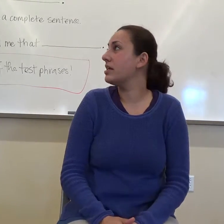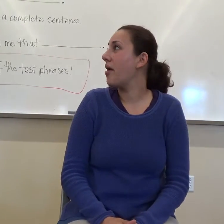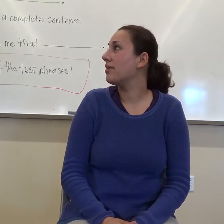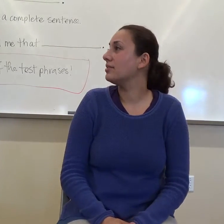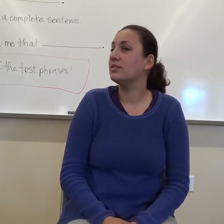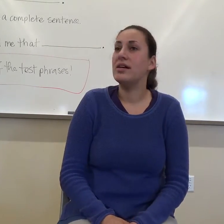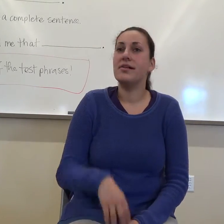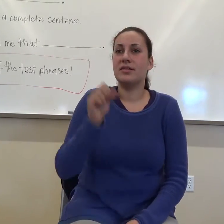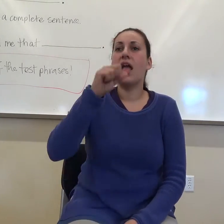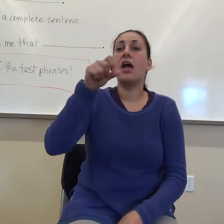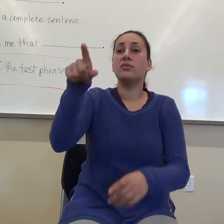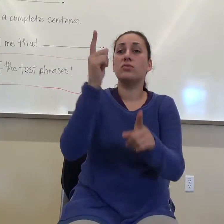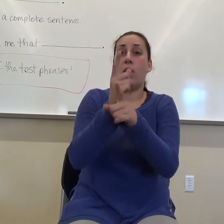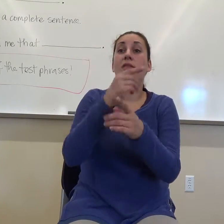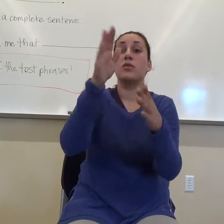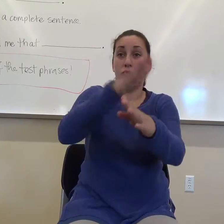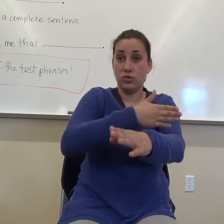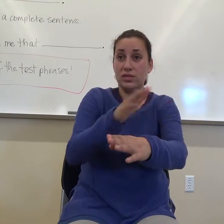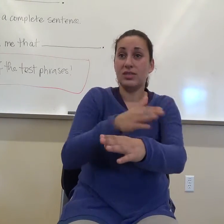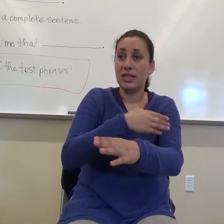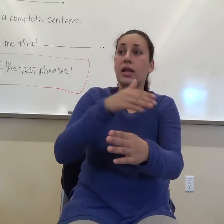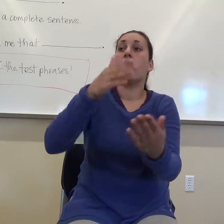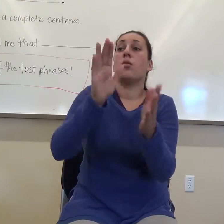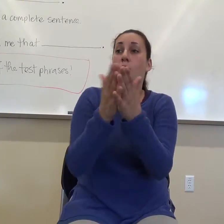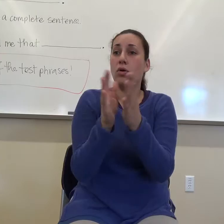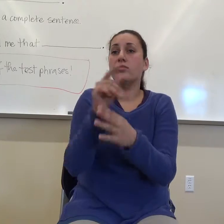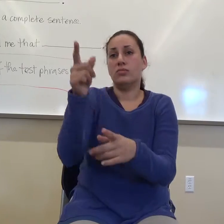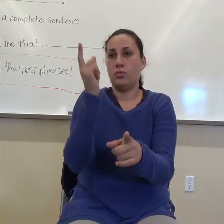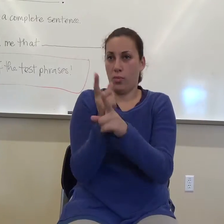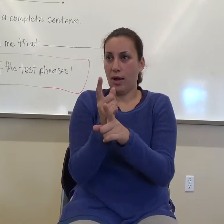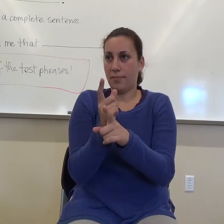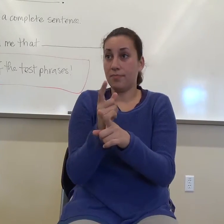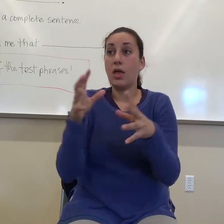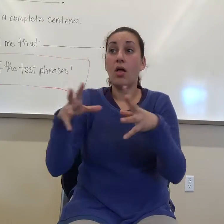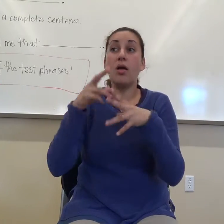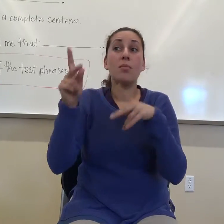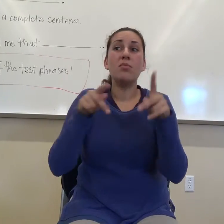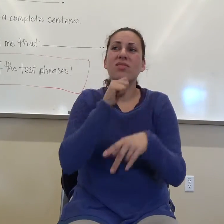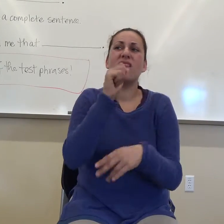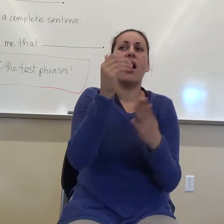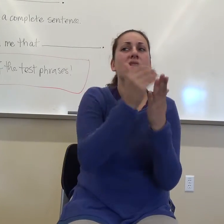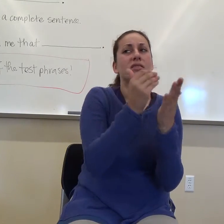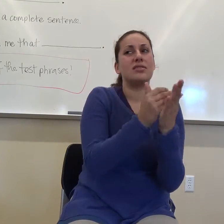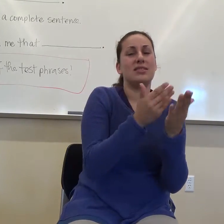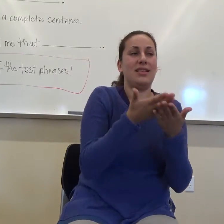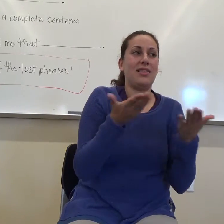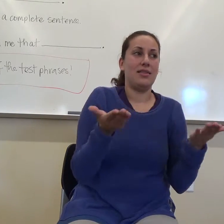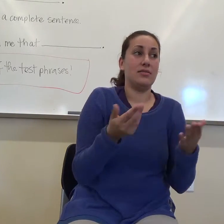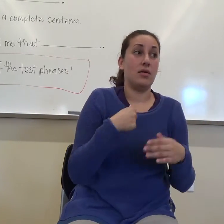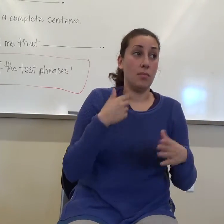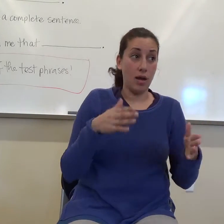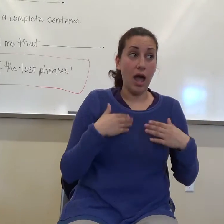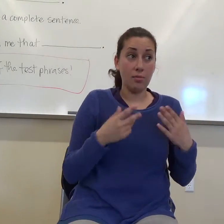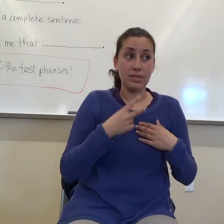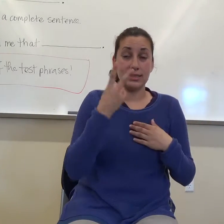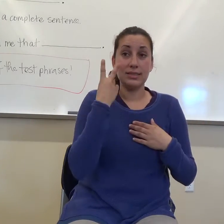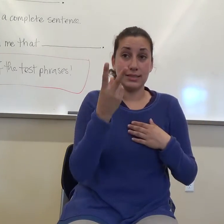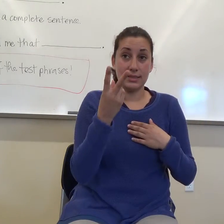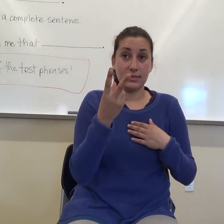yeah, that's what you've got to do. That's what a lot of people are not doing. I'm really happy to see that you're building these lists, but